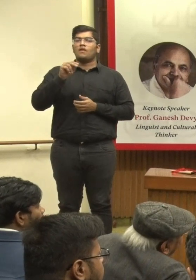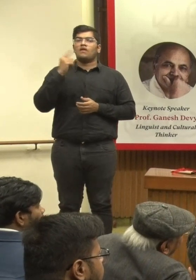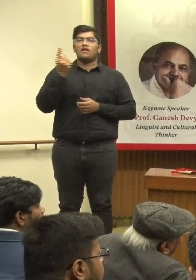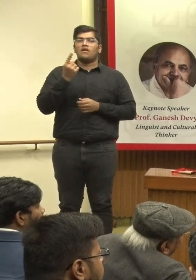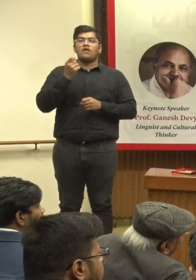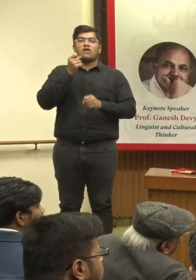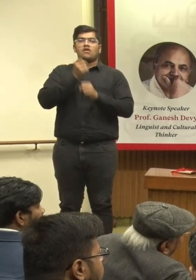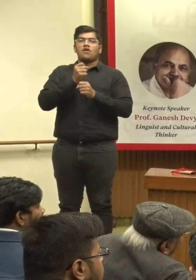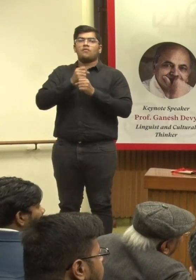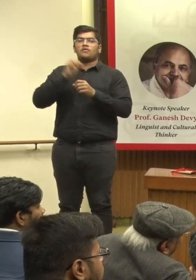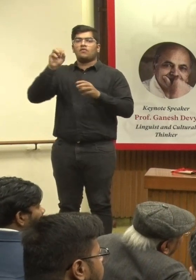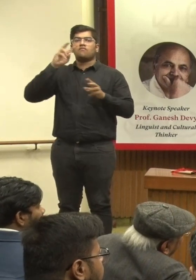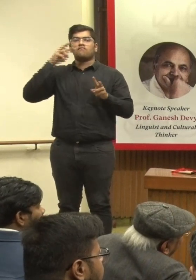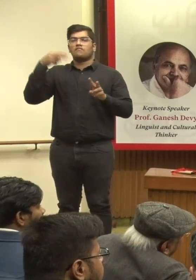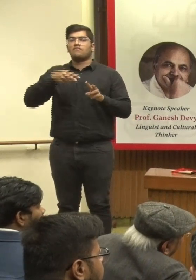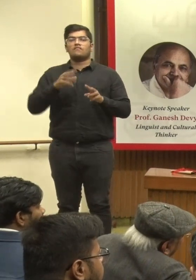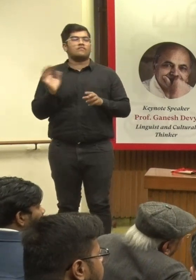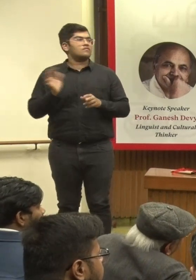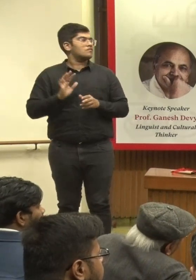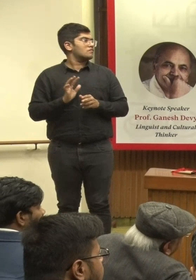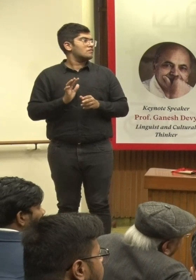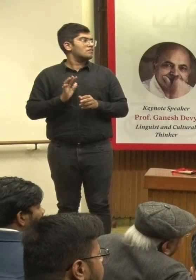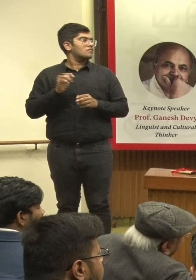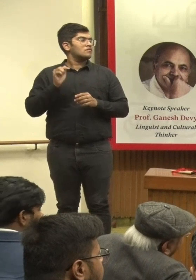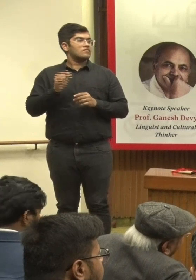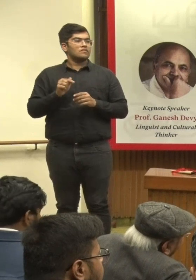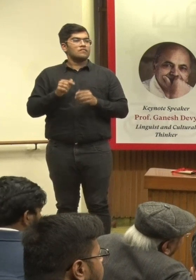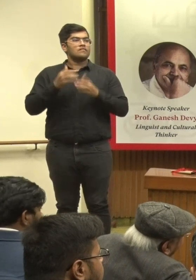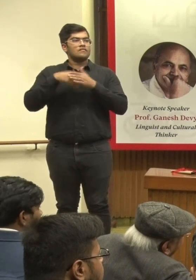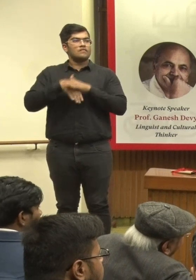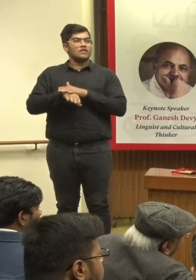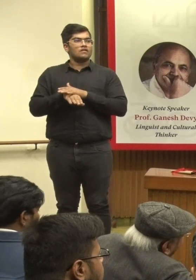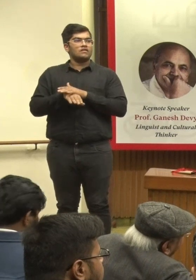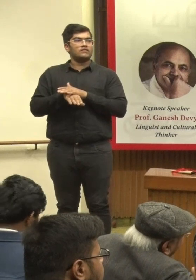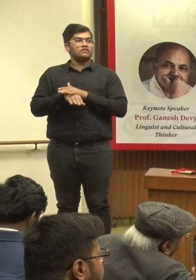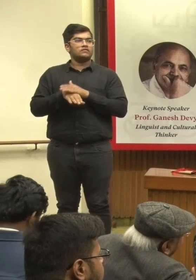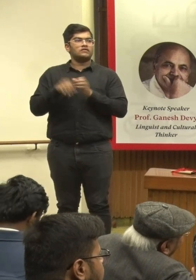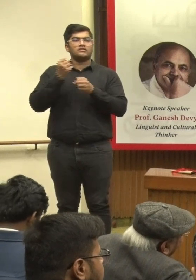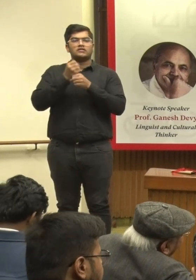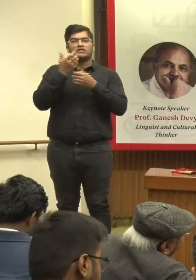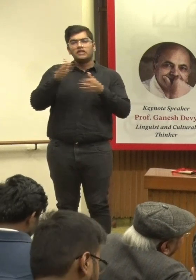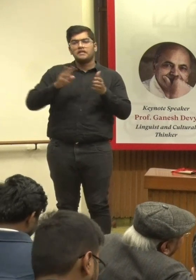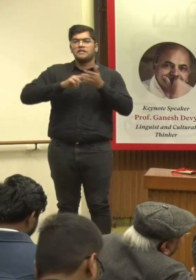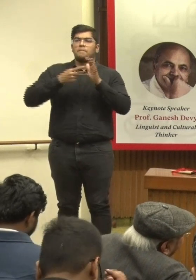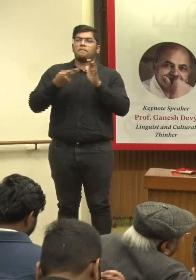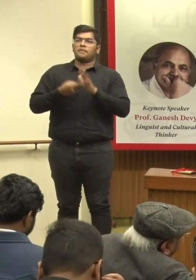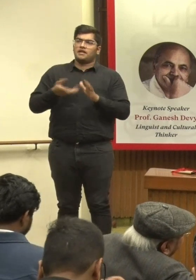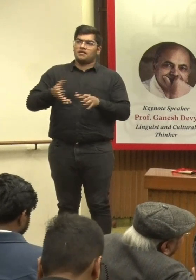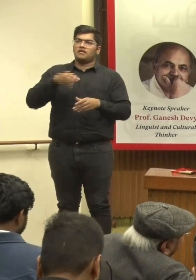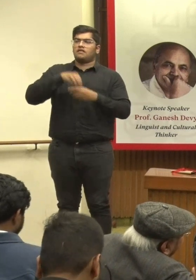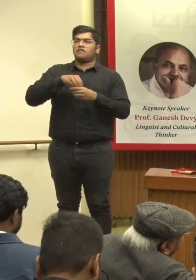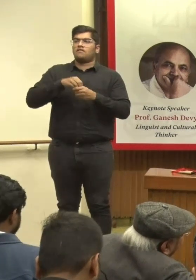parlance, it is so in general meaning of the term.